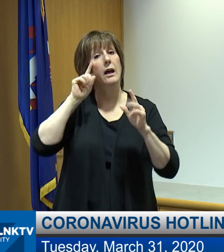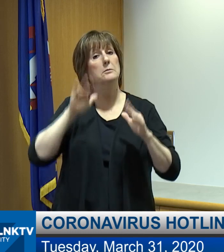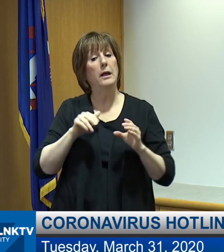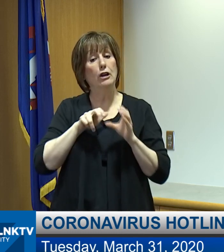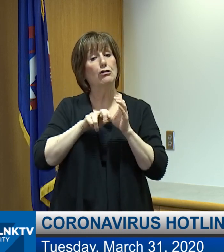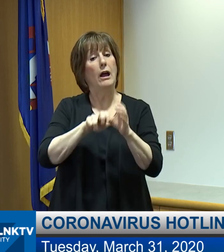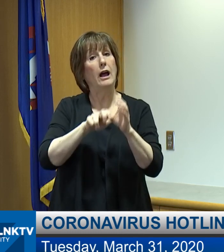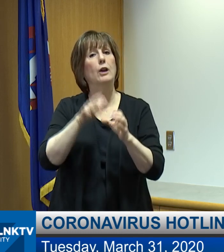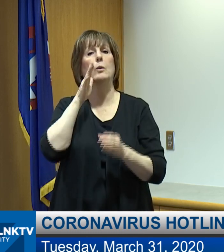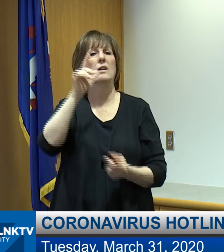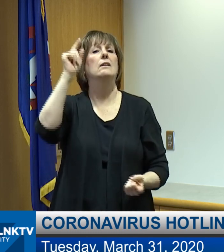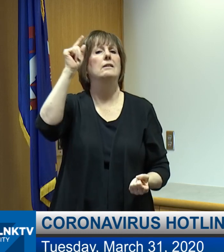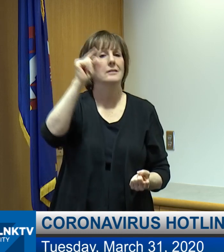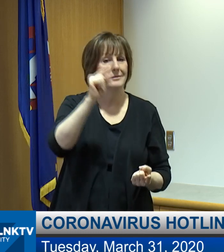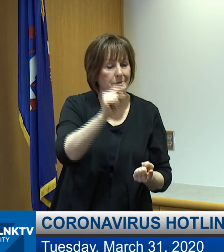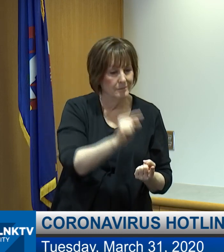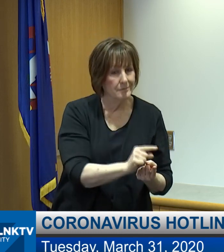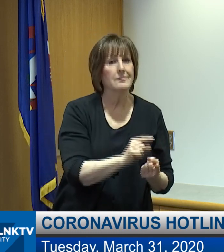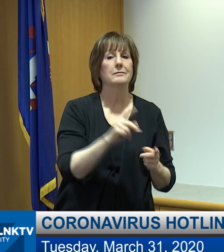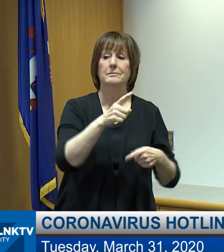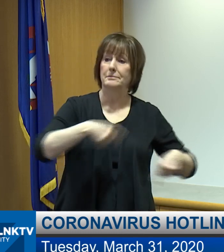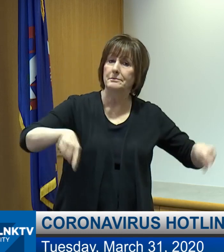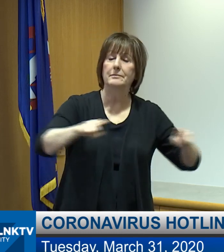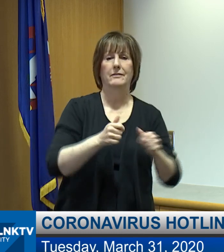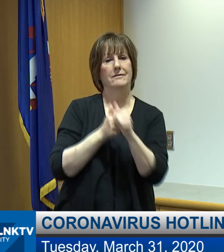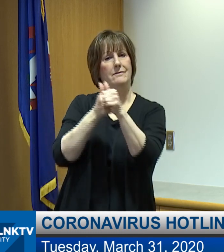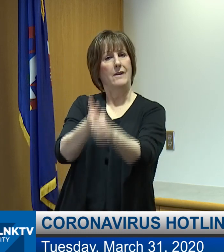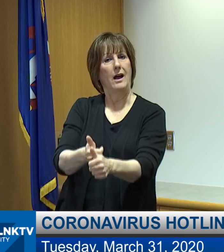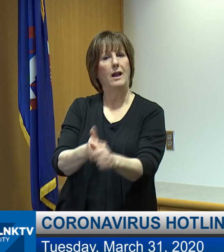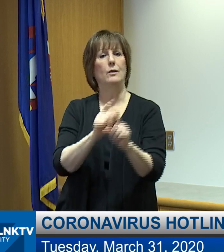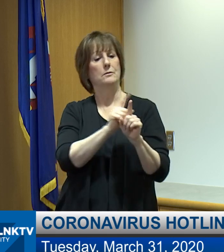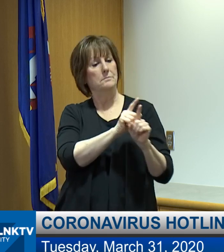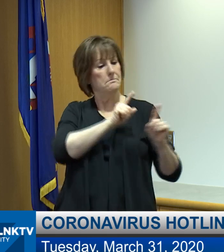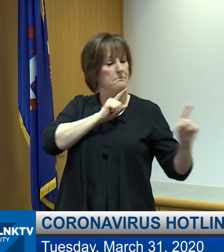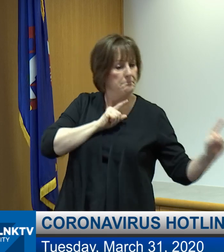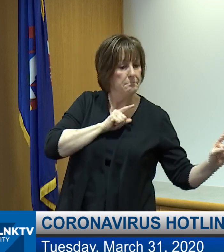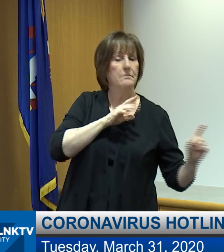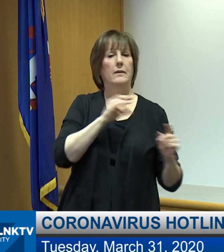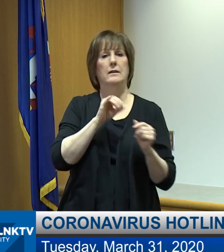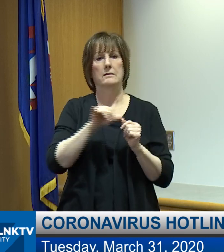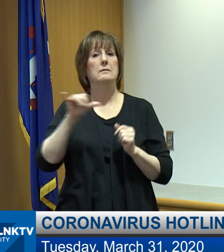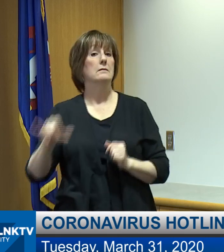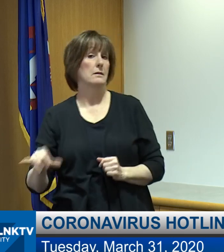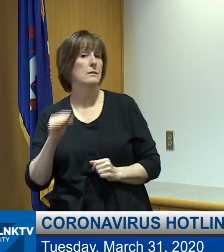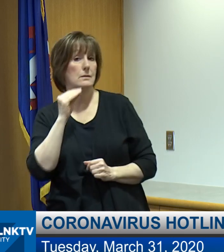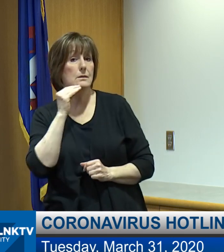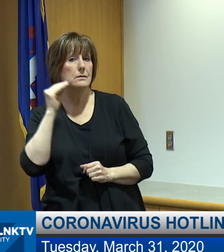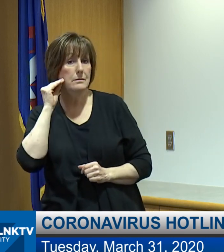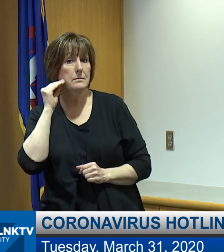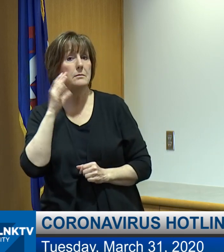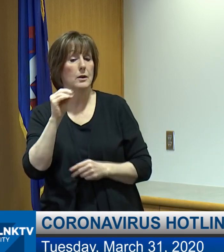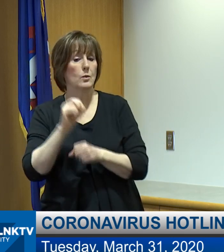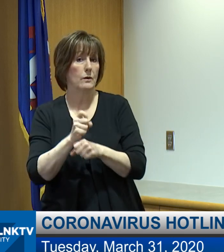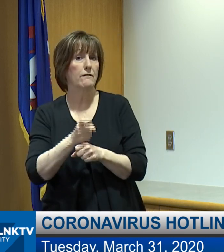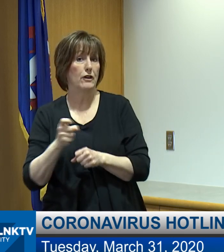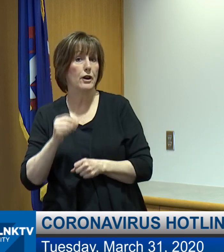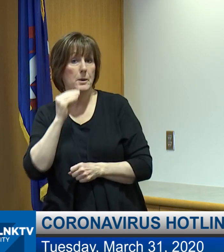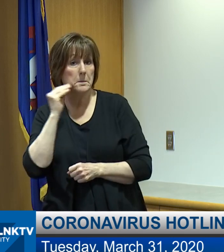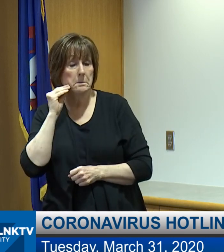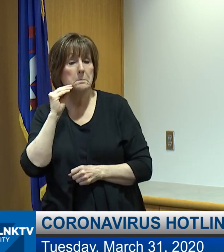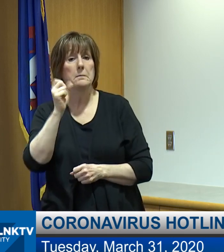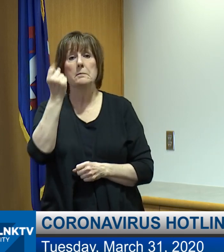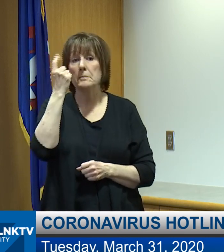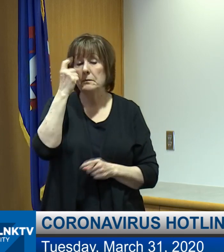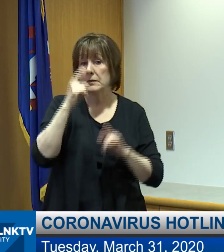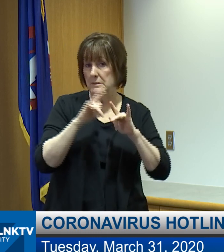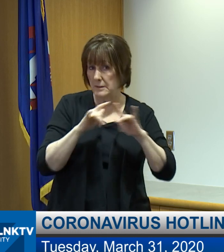will continue to decline as more residents follow the social distancing recommendations to stay home and telework. At the same time,